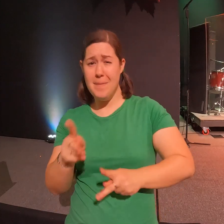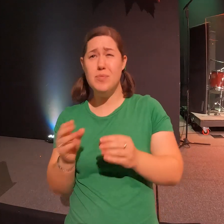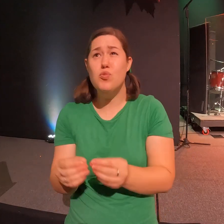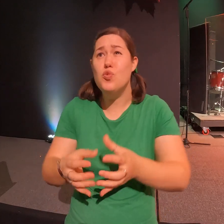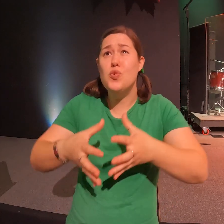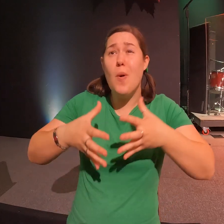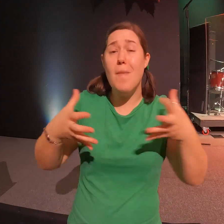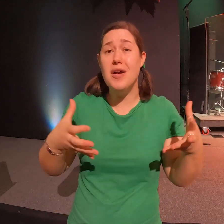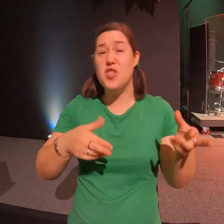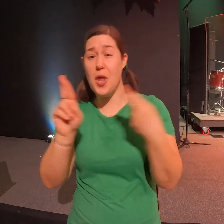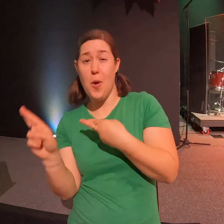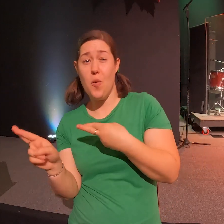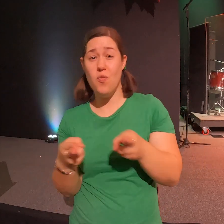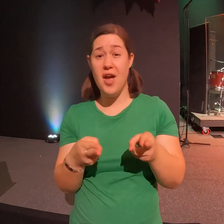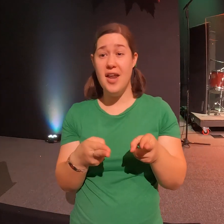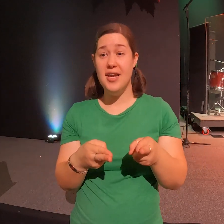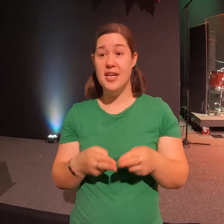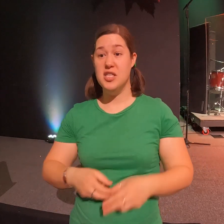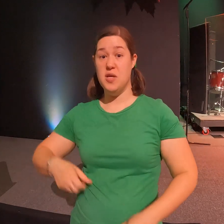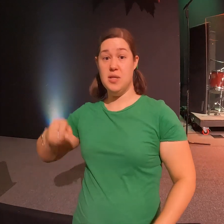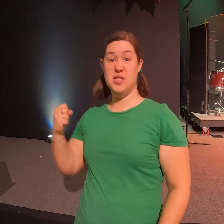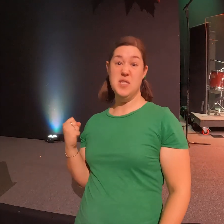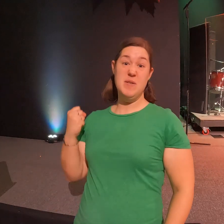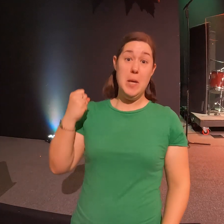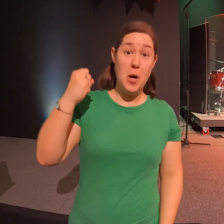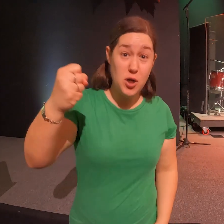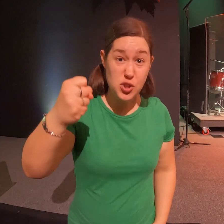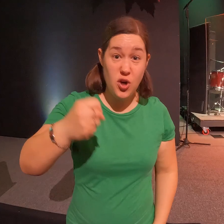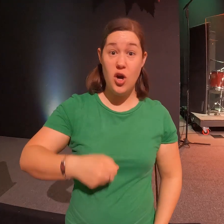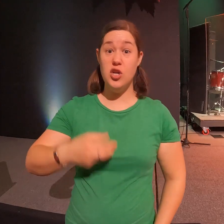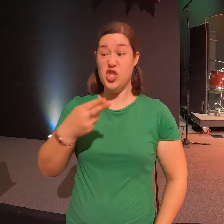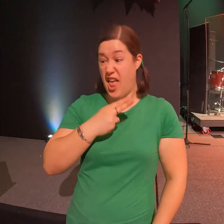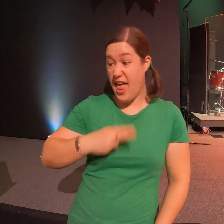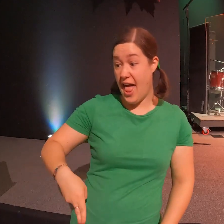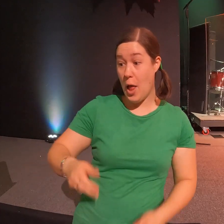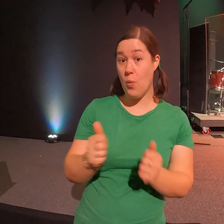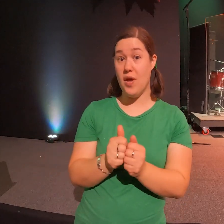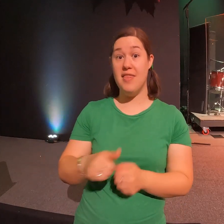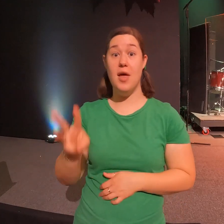are ready to charge hell with a water hose.